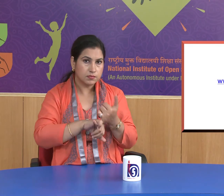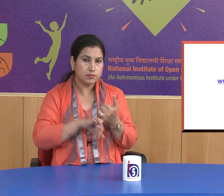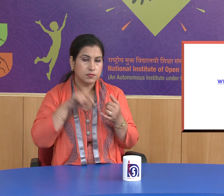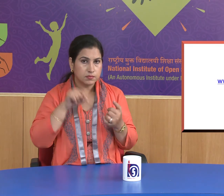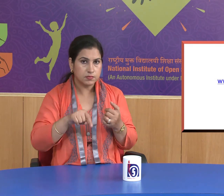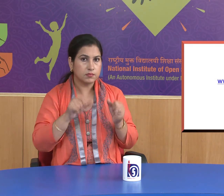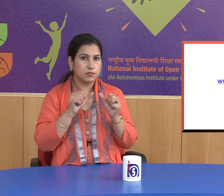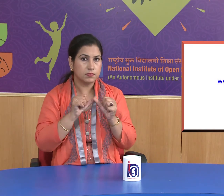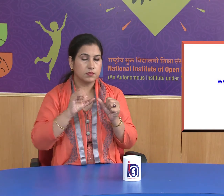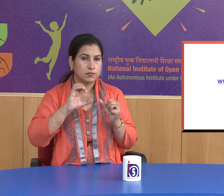www.nis.ac.in.